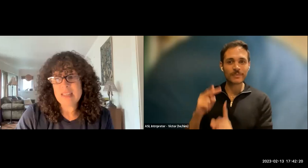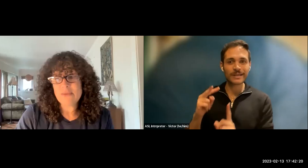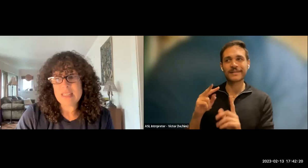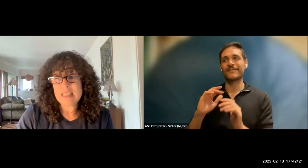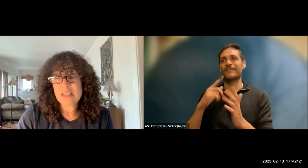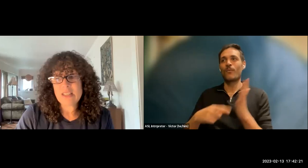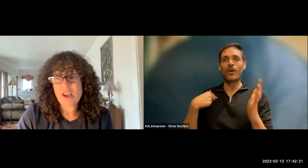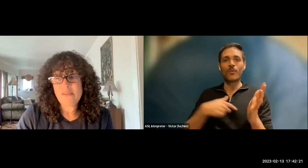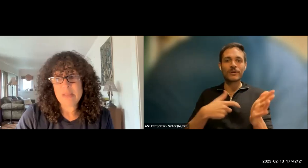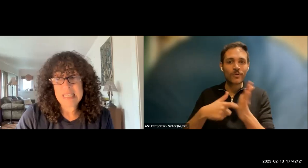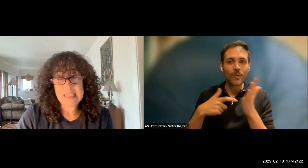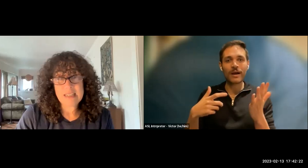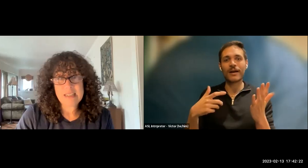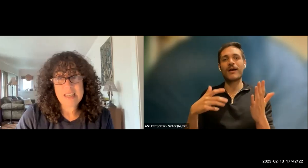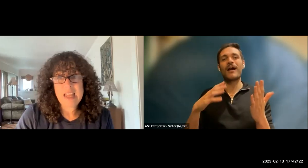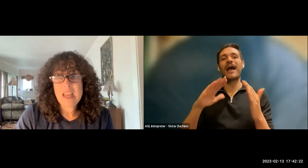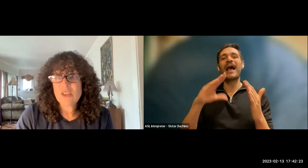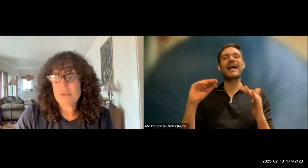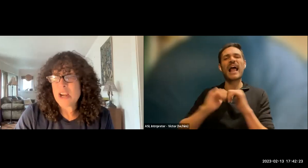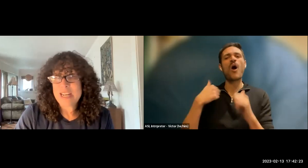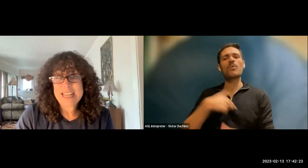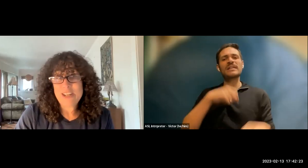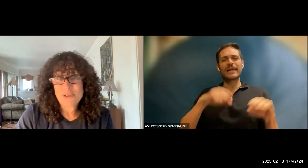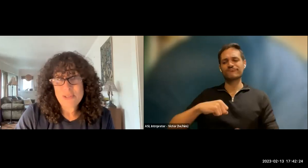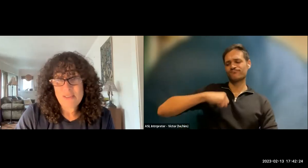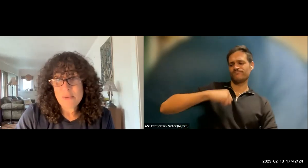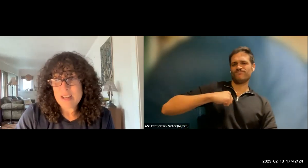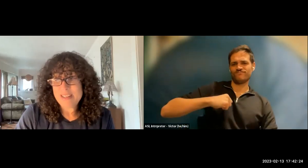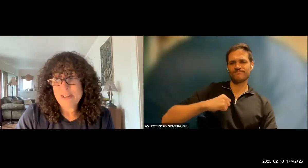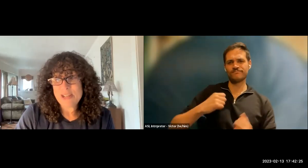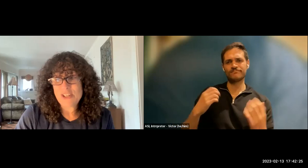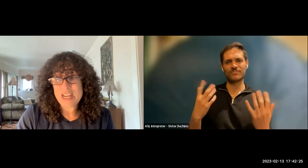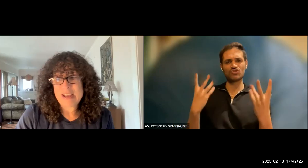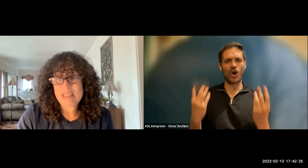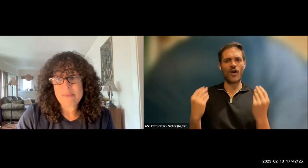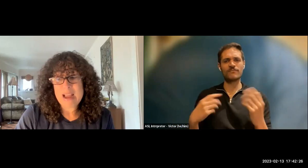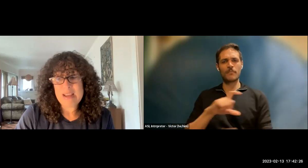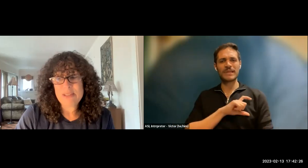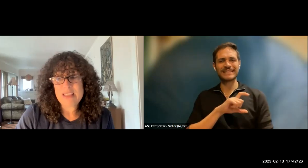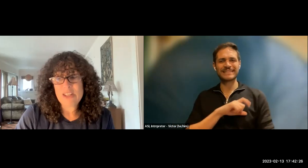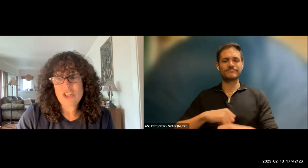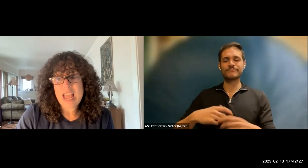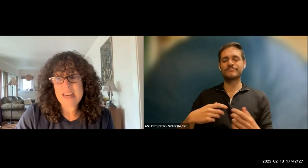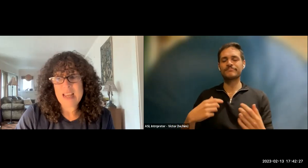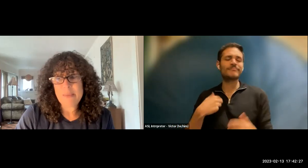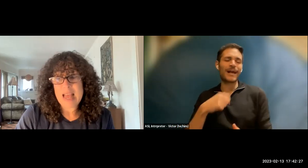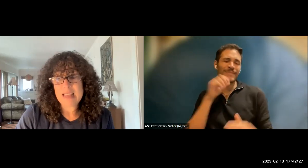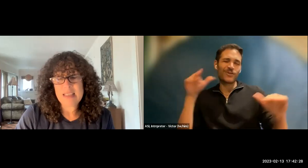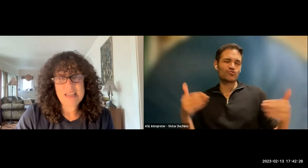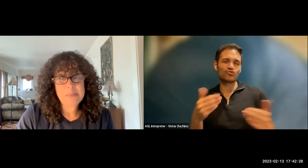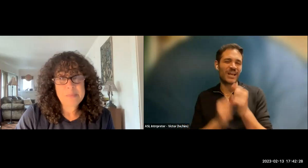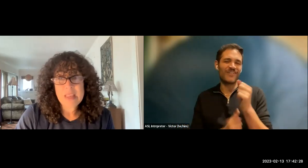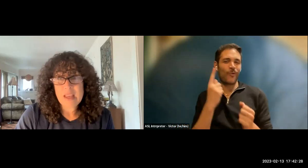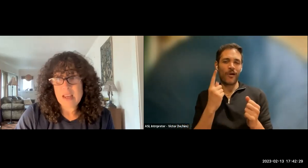we can really resist soft policing. So I'm not going to introduce everyone. You can check out their bios in the chat